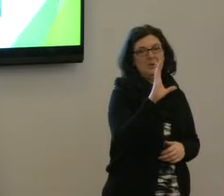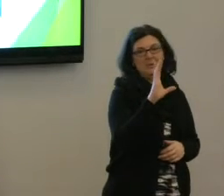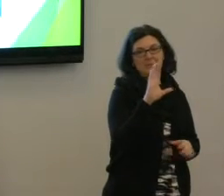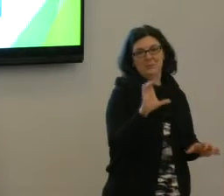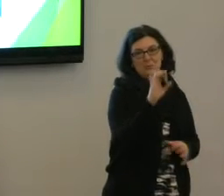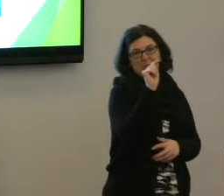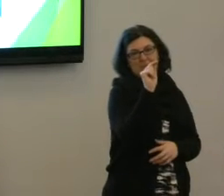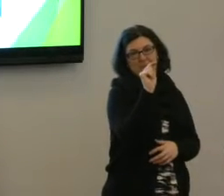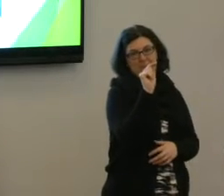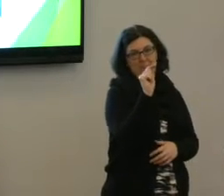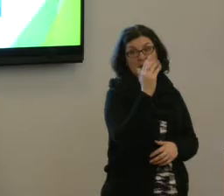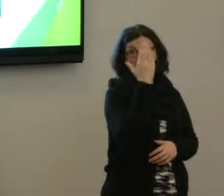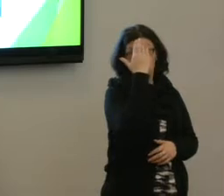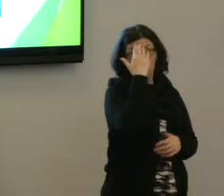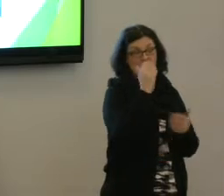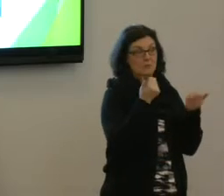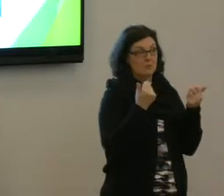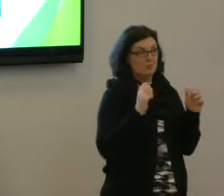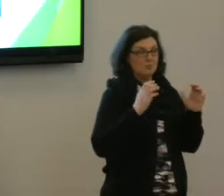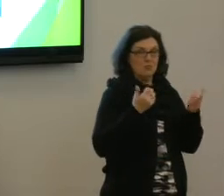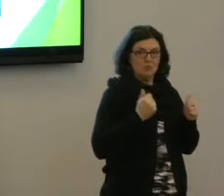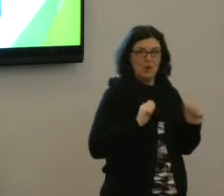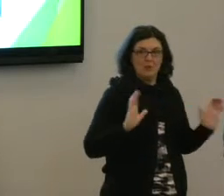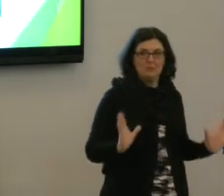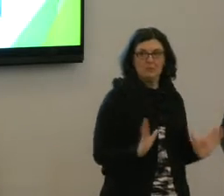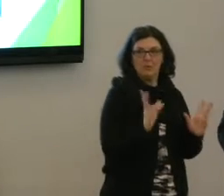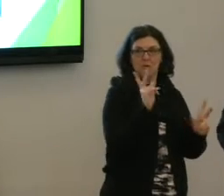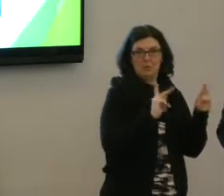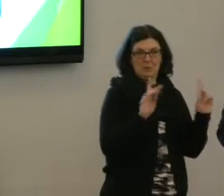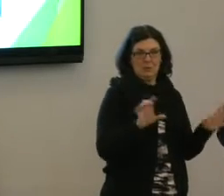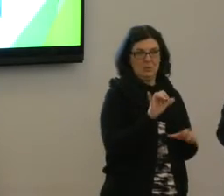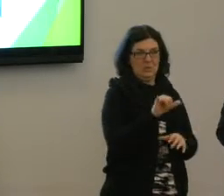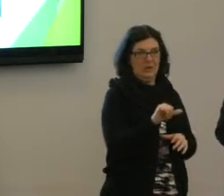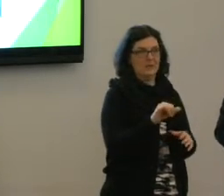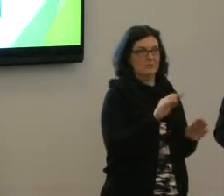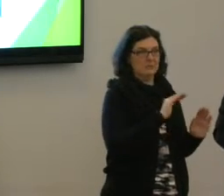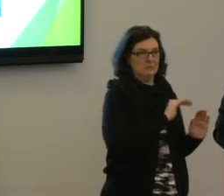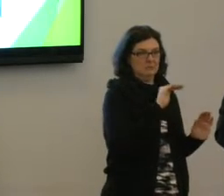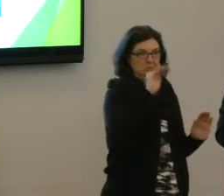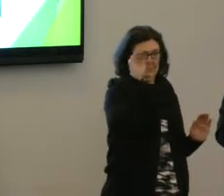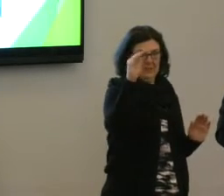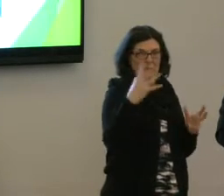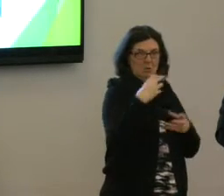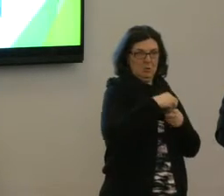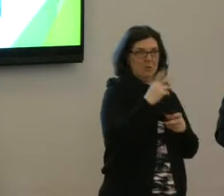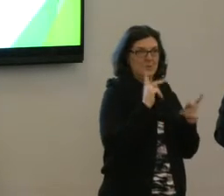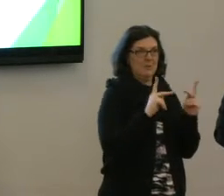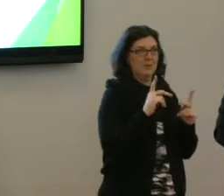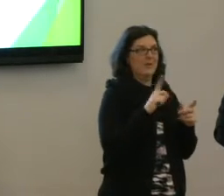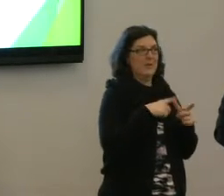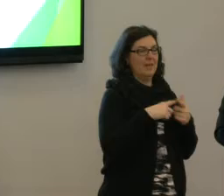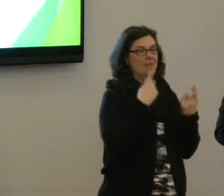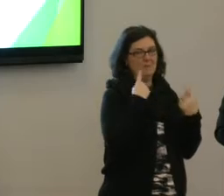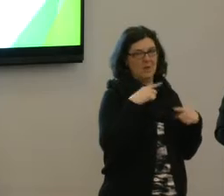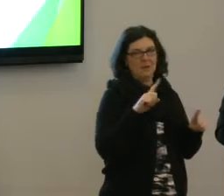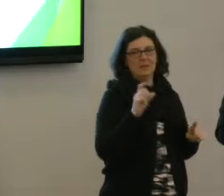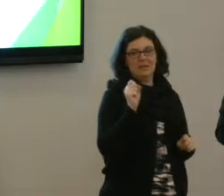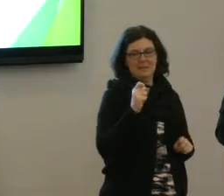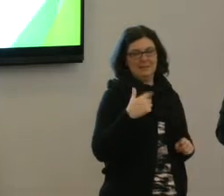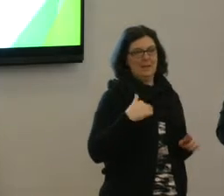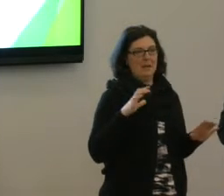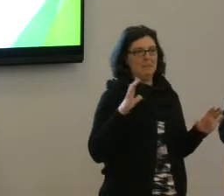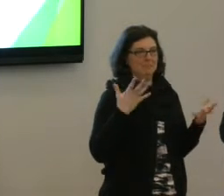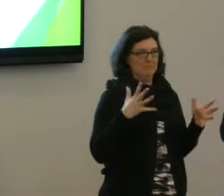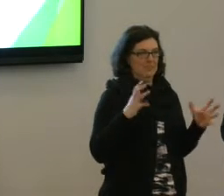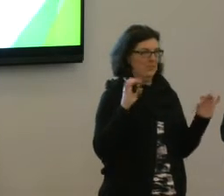that in groups, that you'd like to move along a path of one thing or another, or yes, I did it. So the